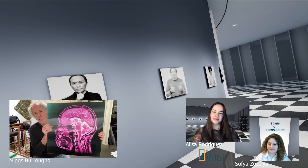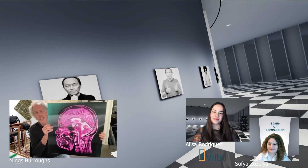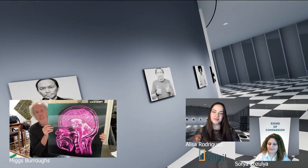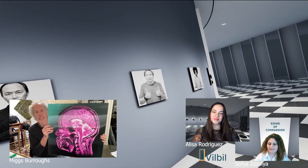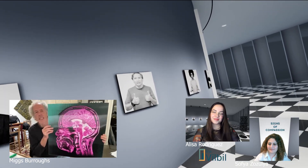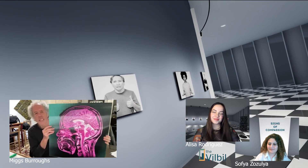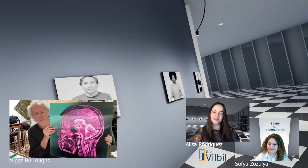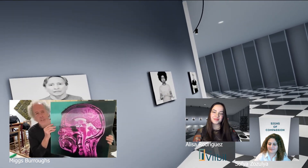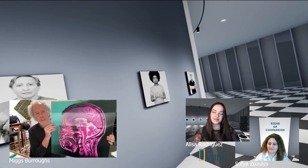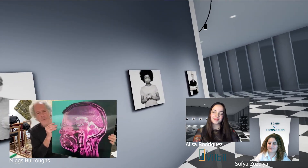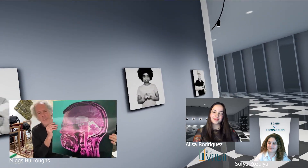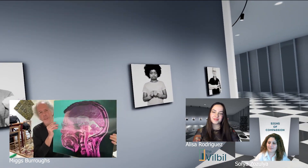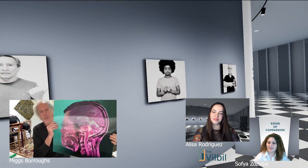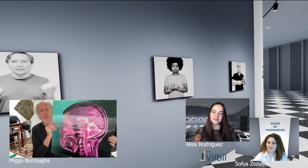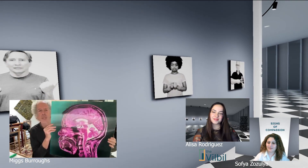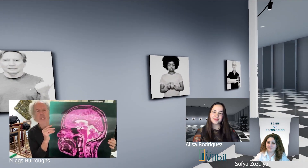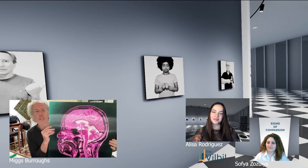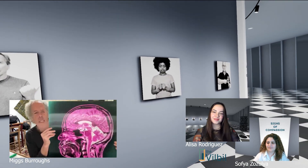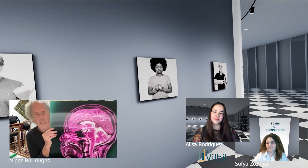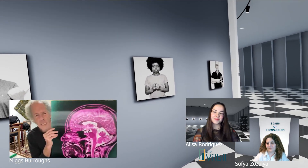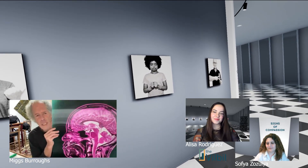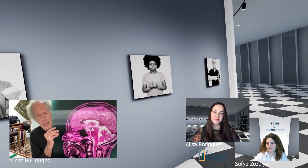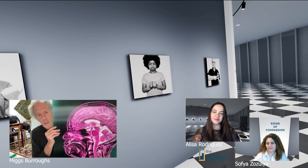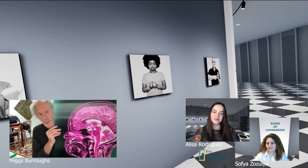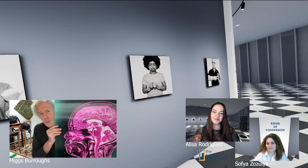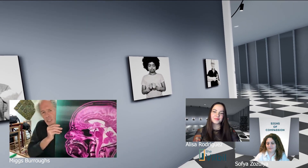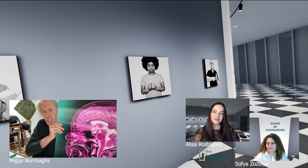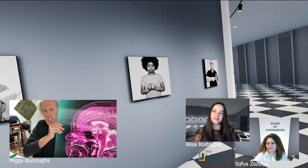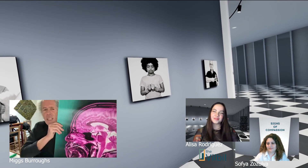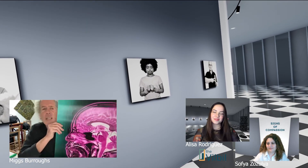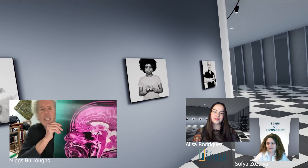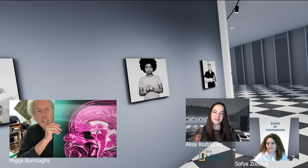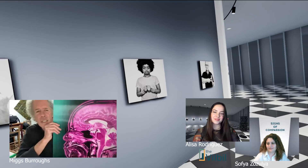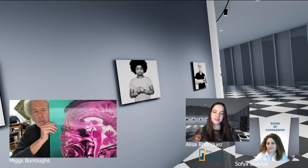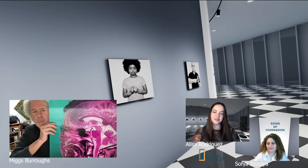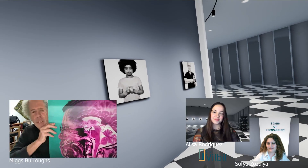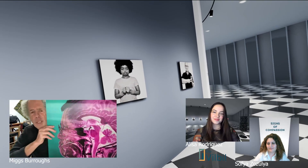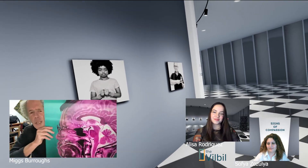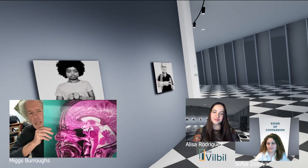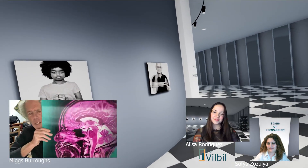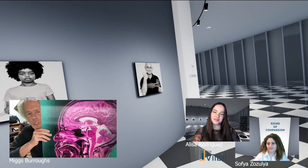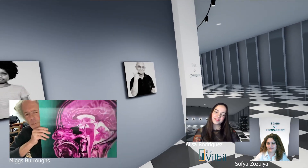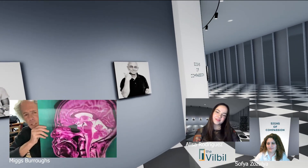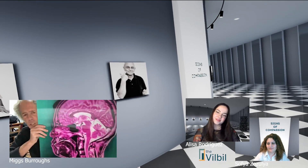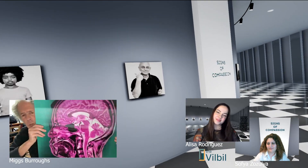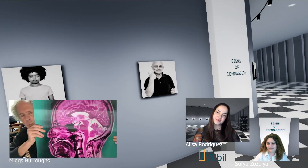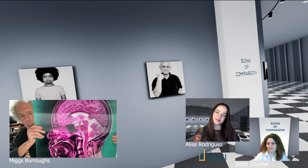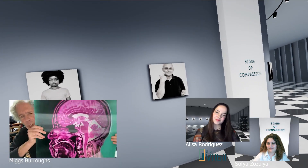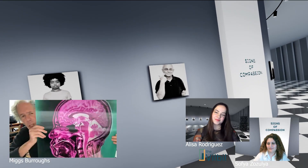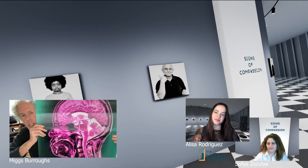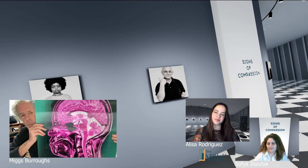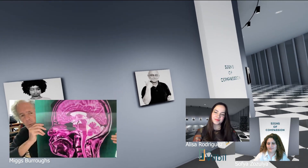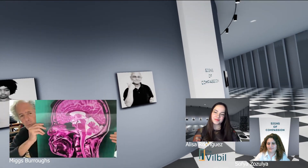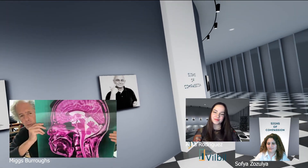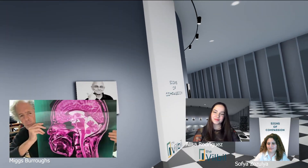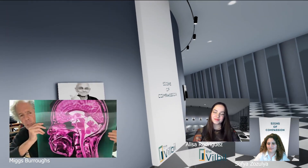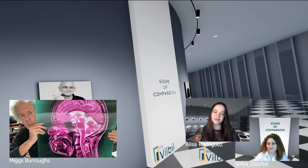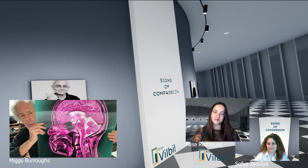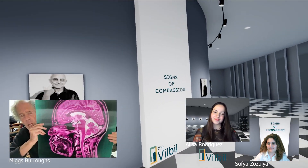fascinating thing that I'm not sure what to do with, but I like yet how to expand on it, except that, if I showed this to any number of people